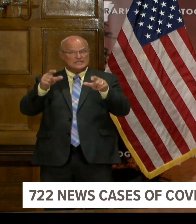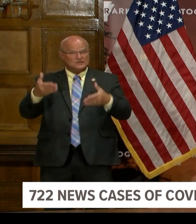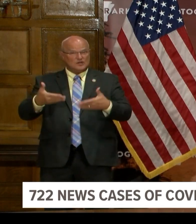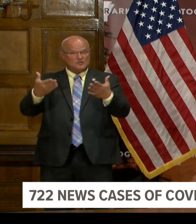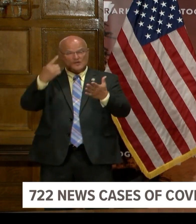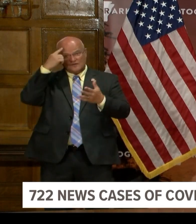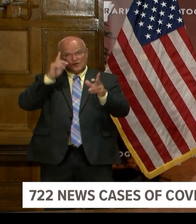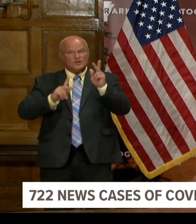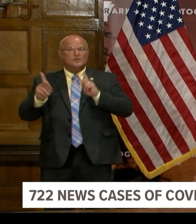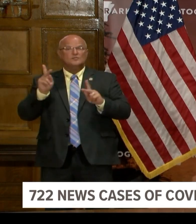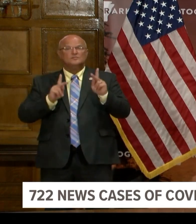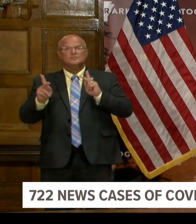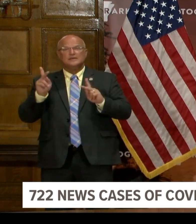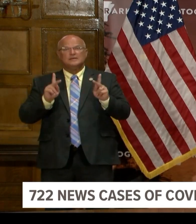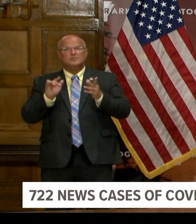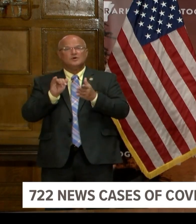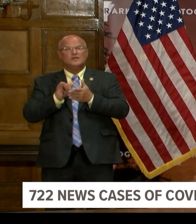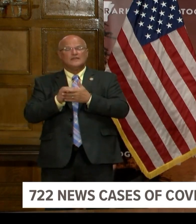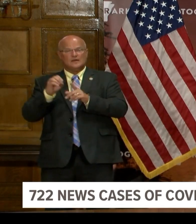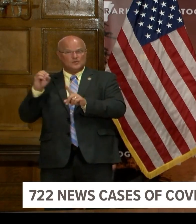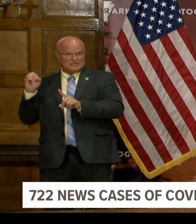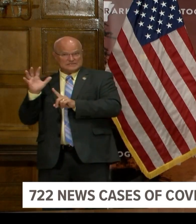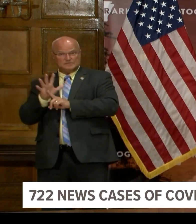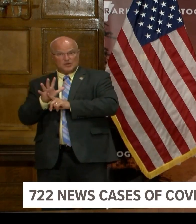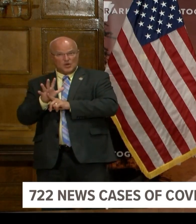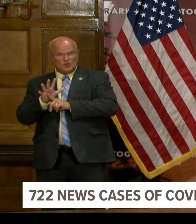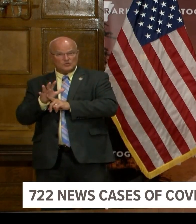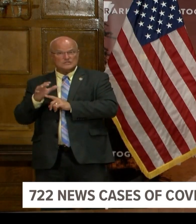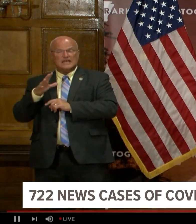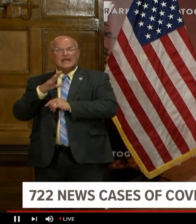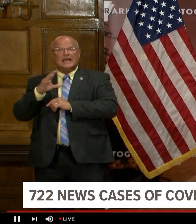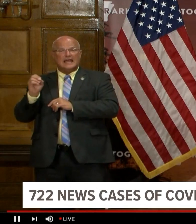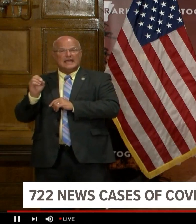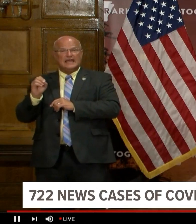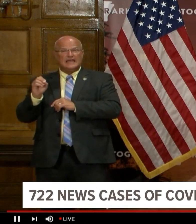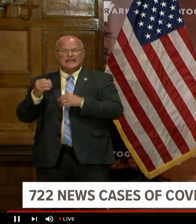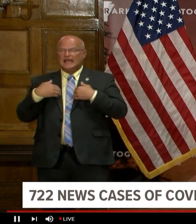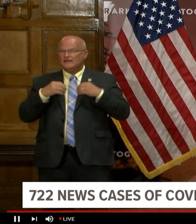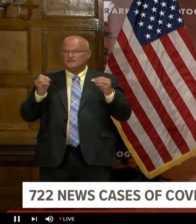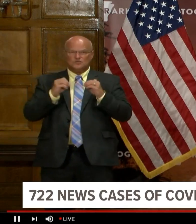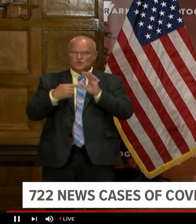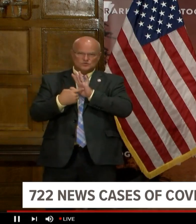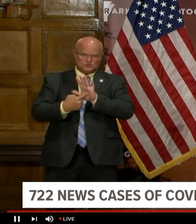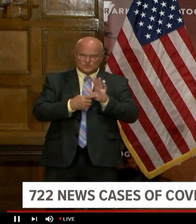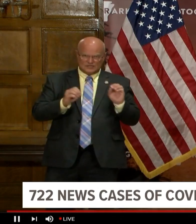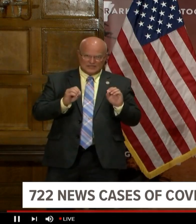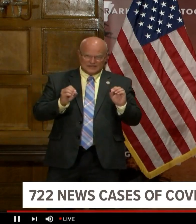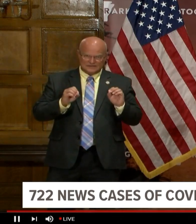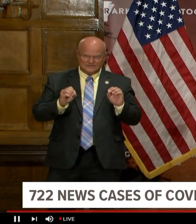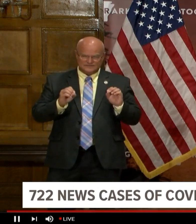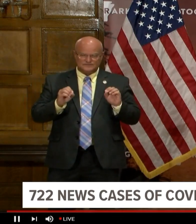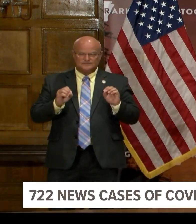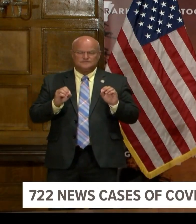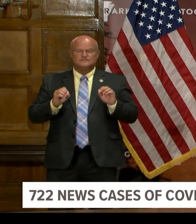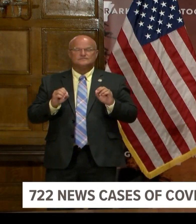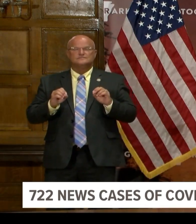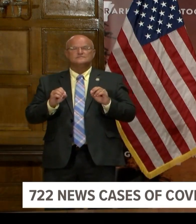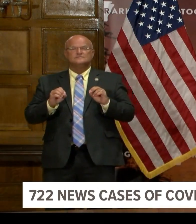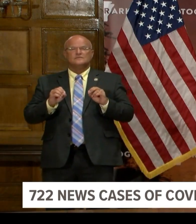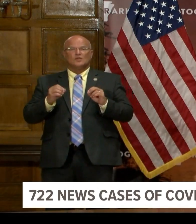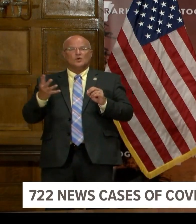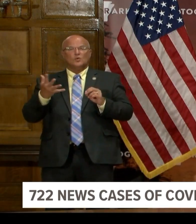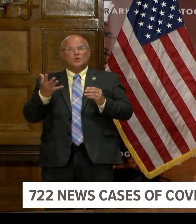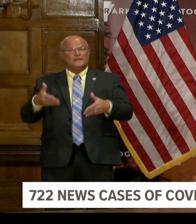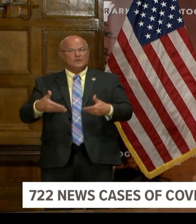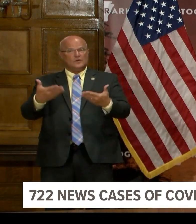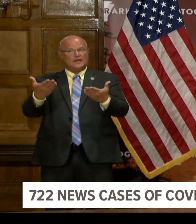those individuals that were exposed and have no symptoms at the time, asymptomatic at this time. What they